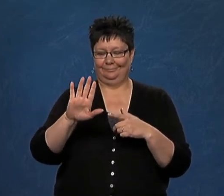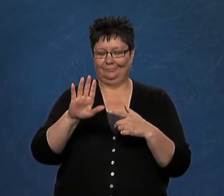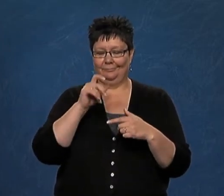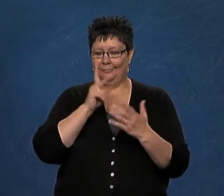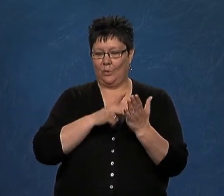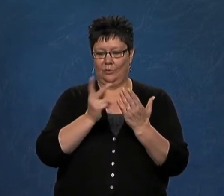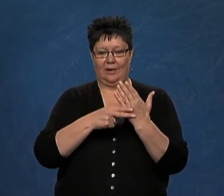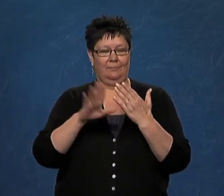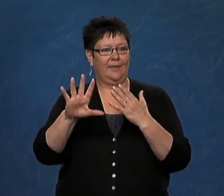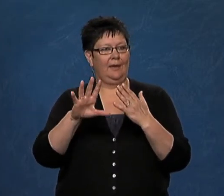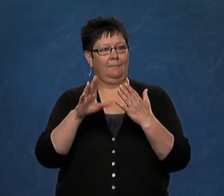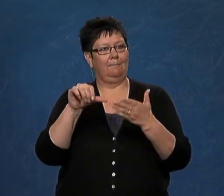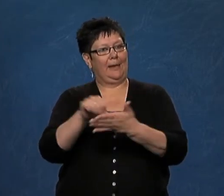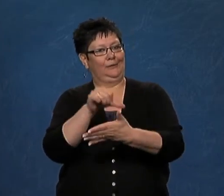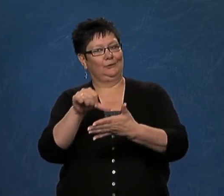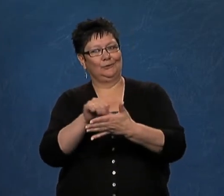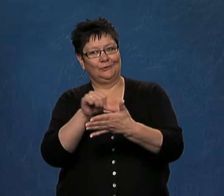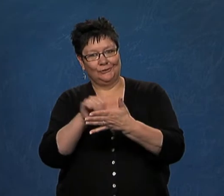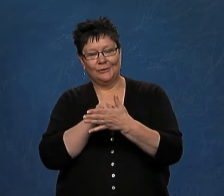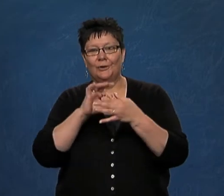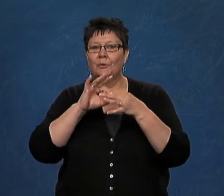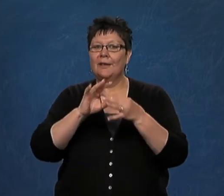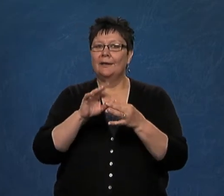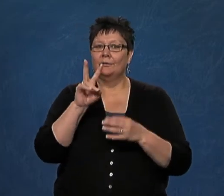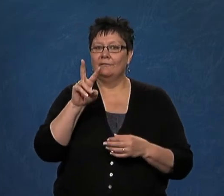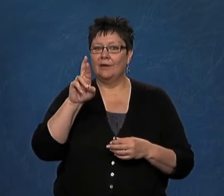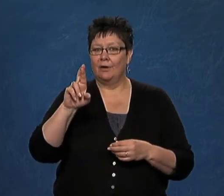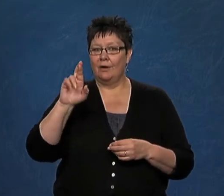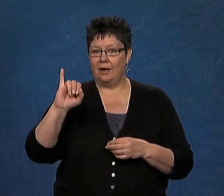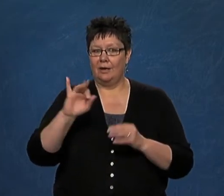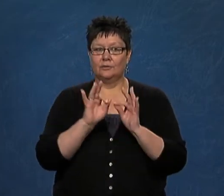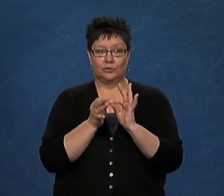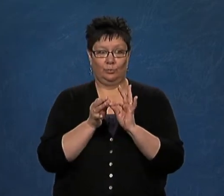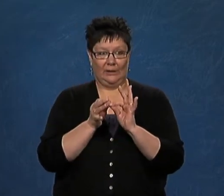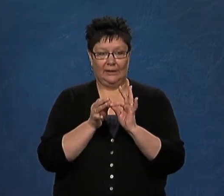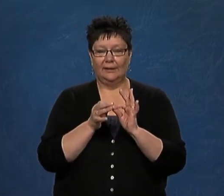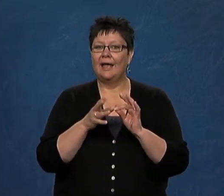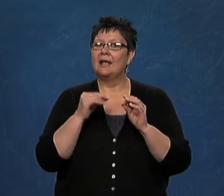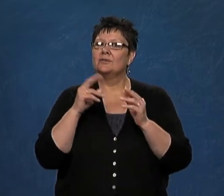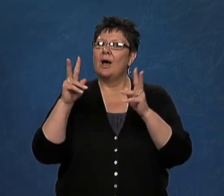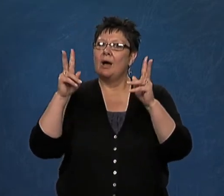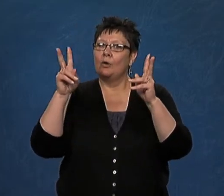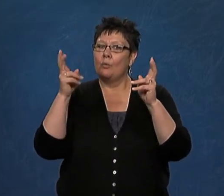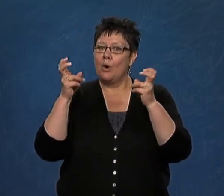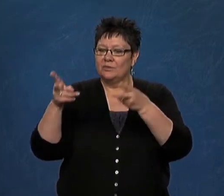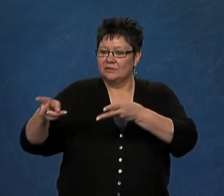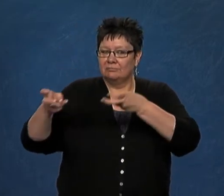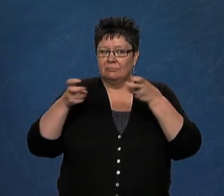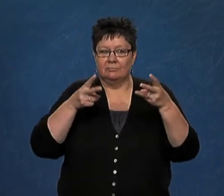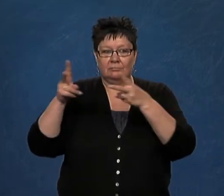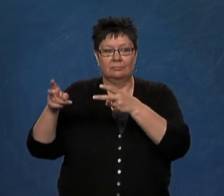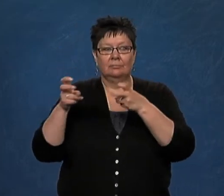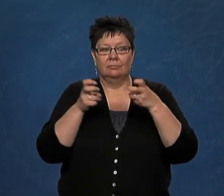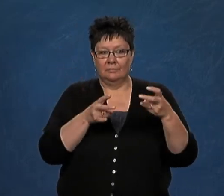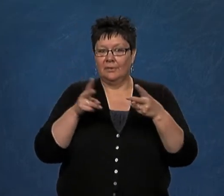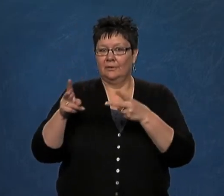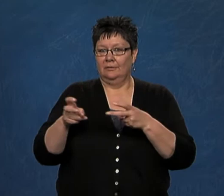at one program or one particular page related to video remote interpreting, I found this quote, and